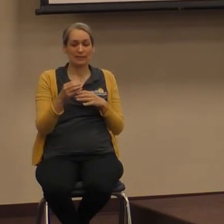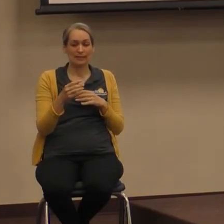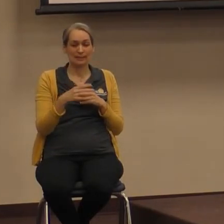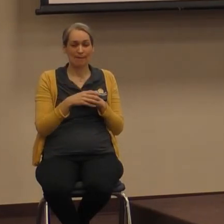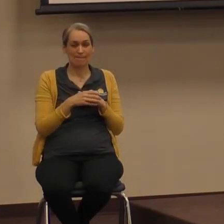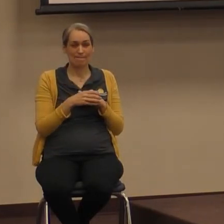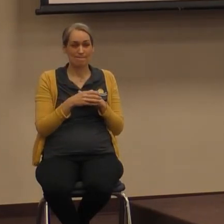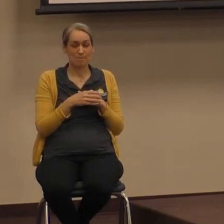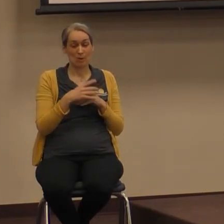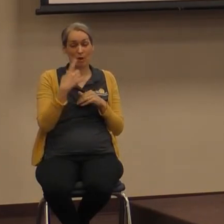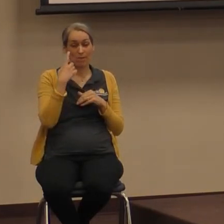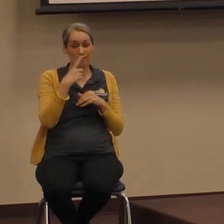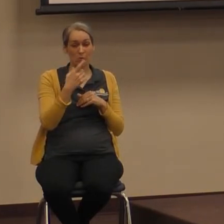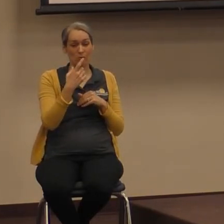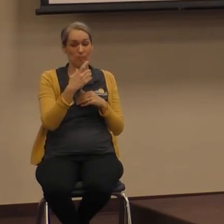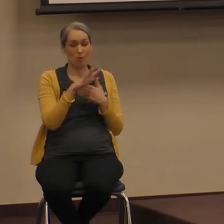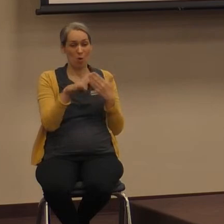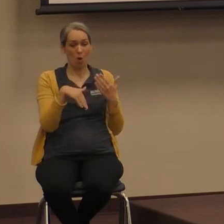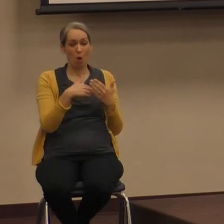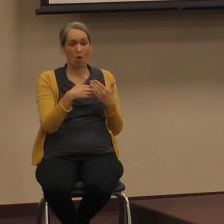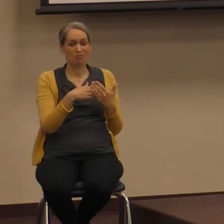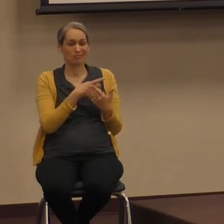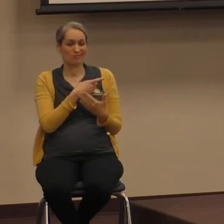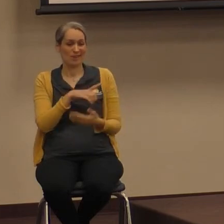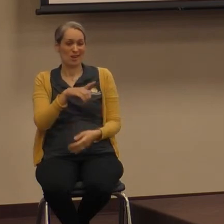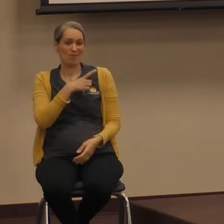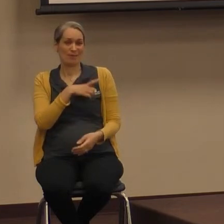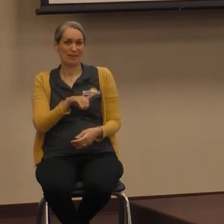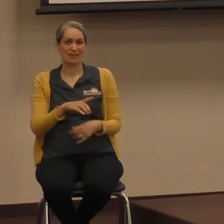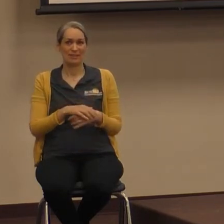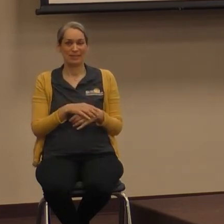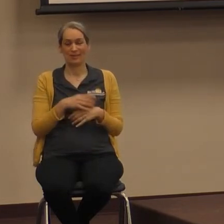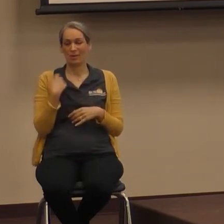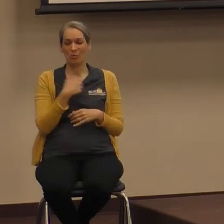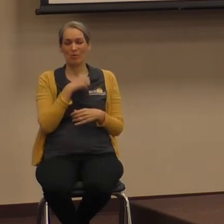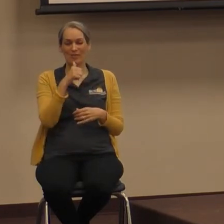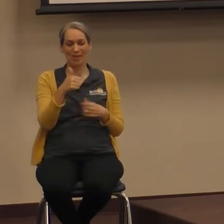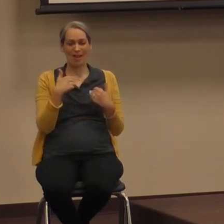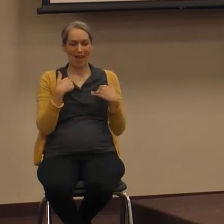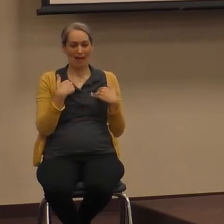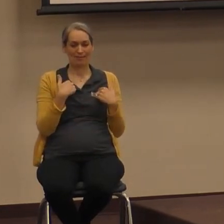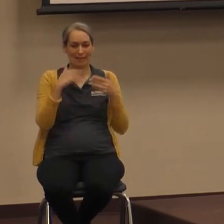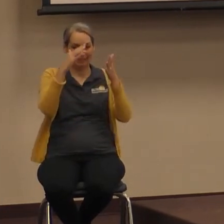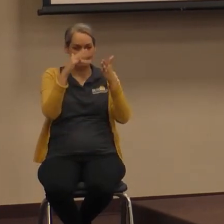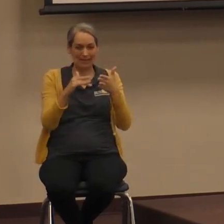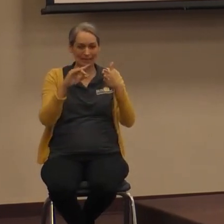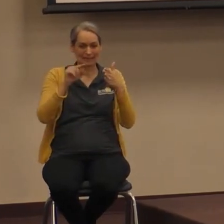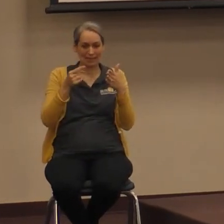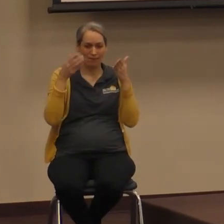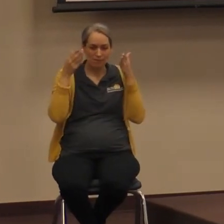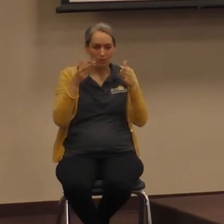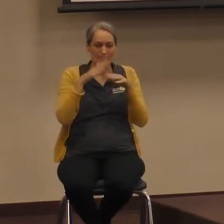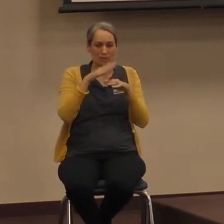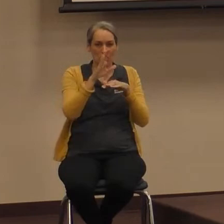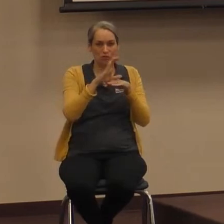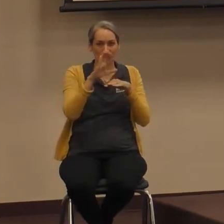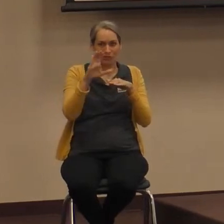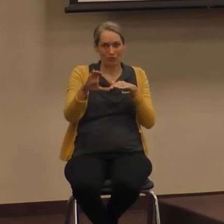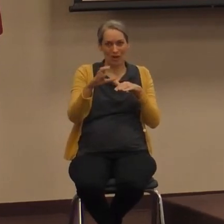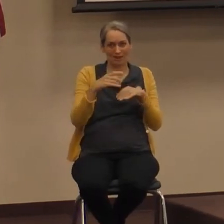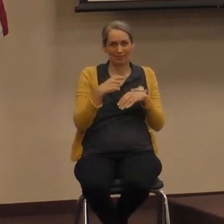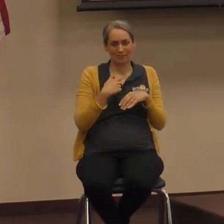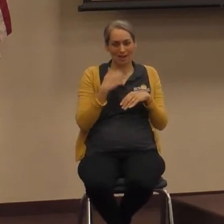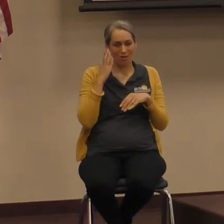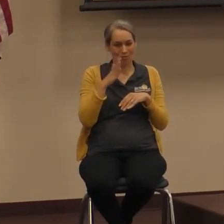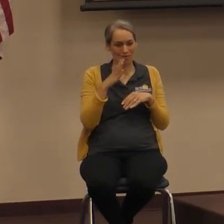general. Unfortunately, no major studies have been done in the Church of Christ. I would actually love to work on this and to do a very